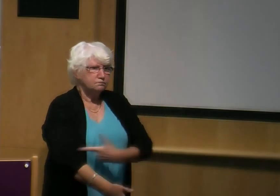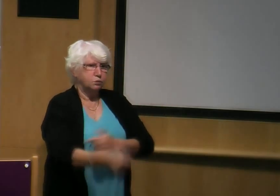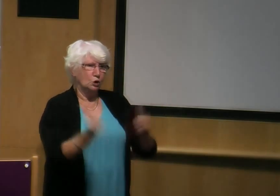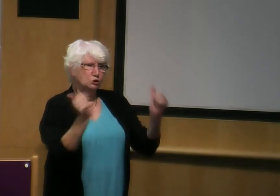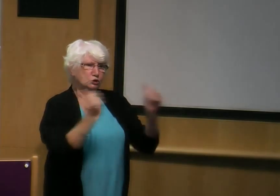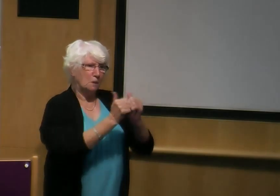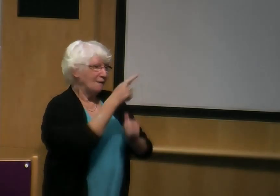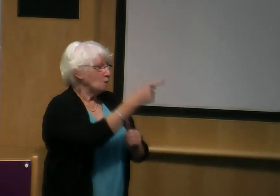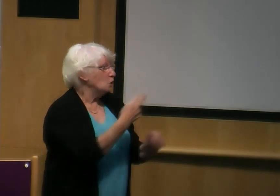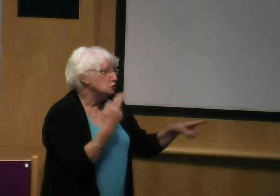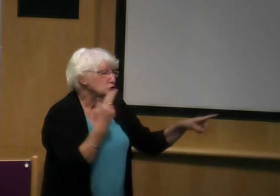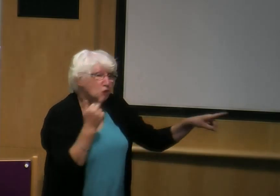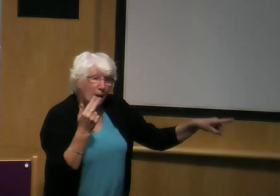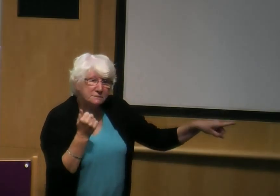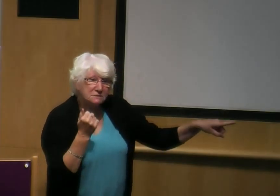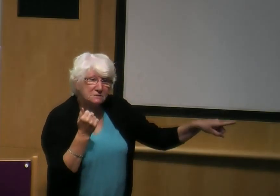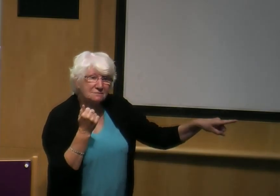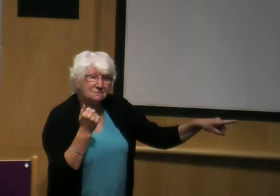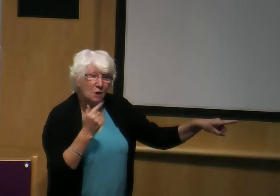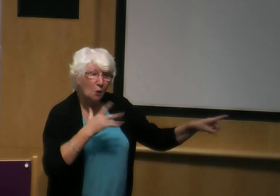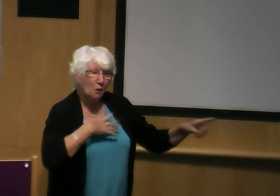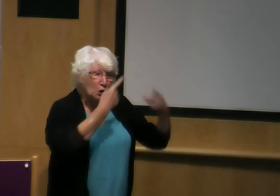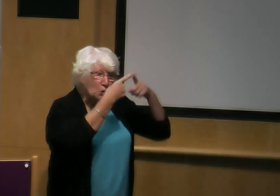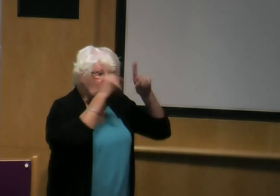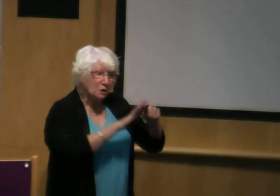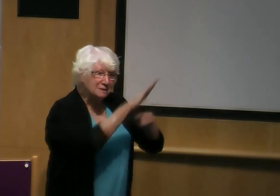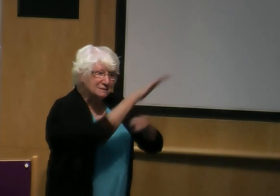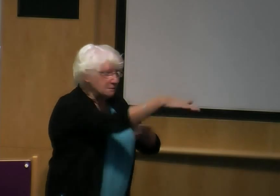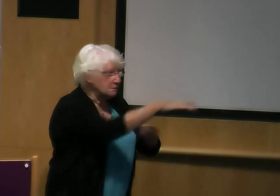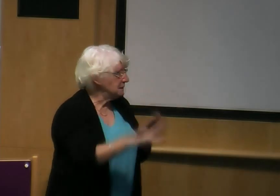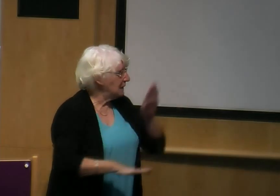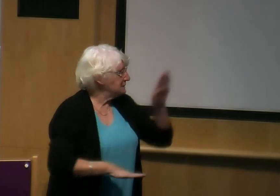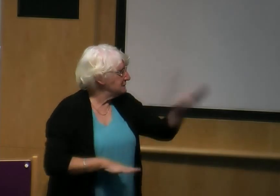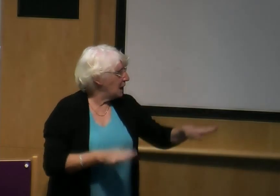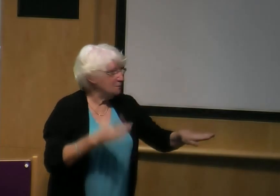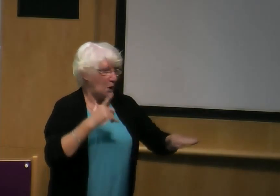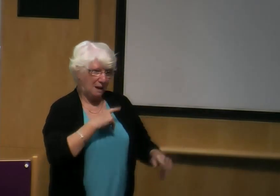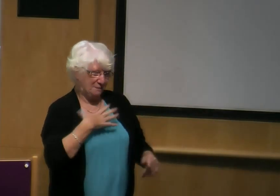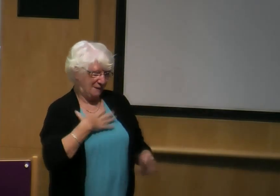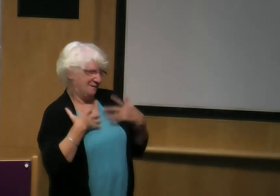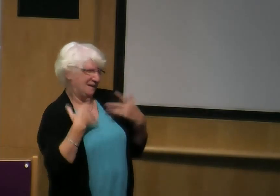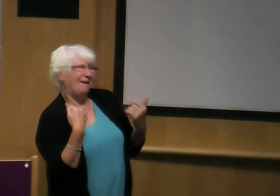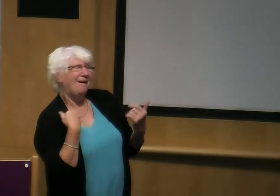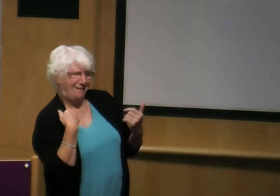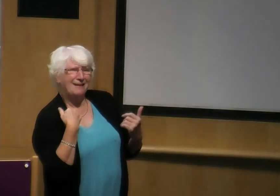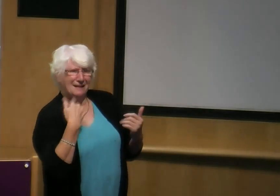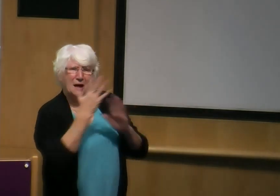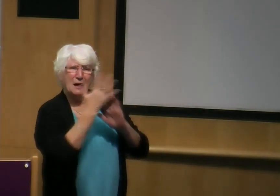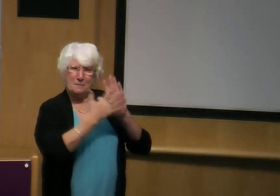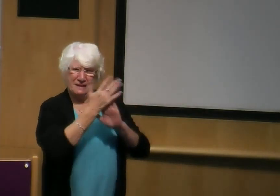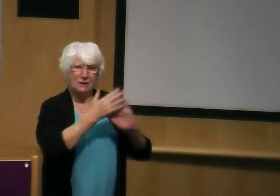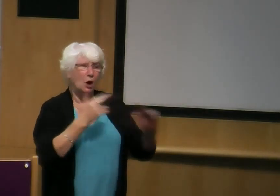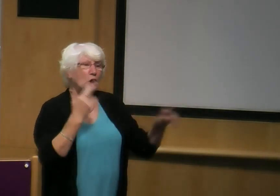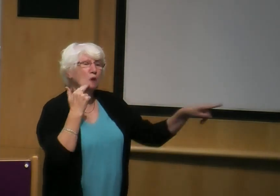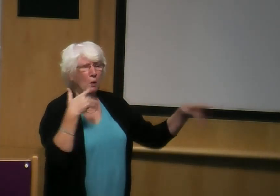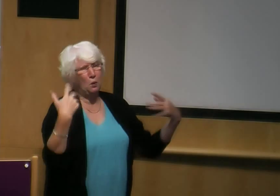also think that in terms of regions, there needs to be a re-energizing sort of focus. And I do feel that from